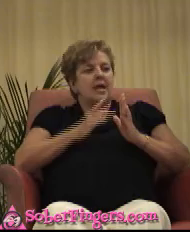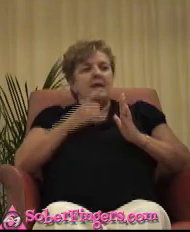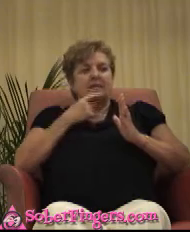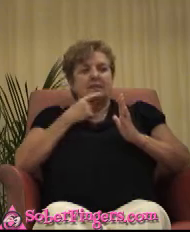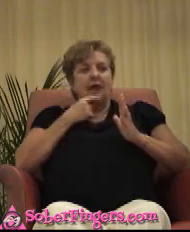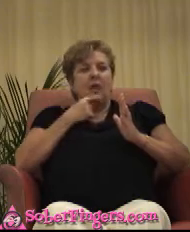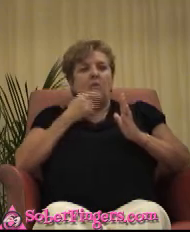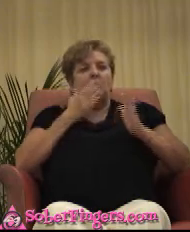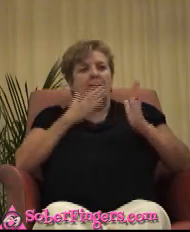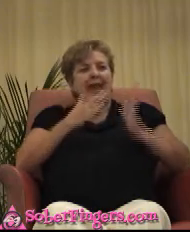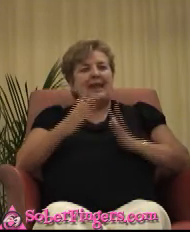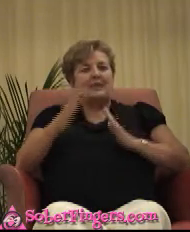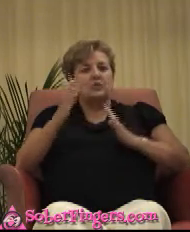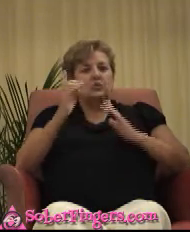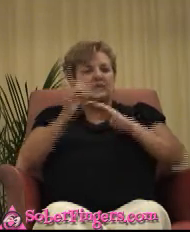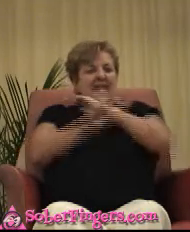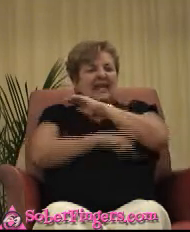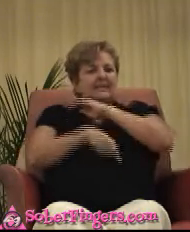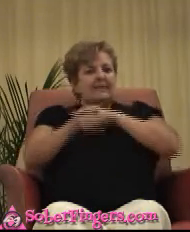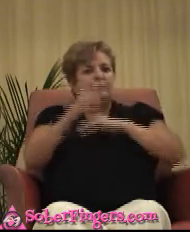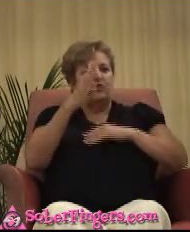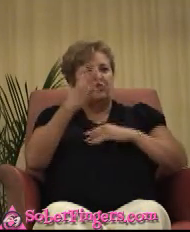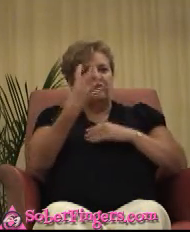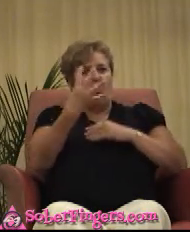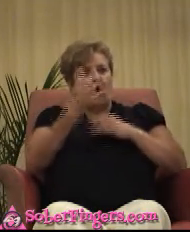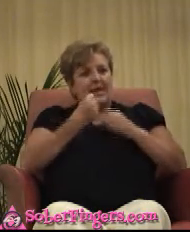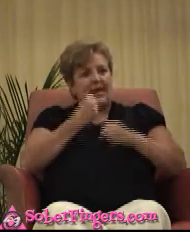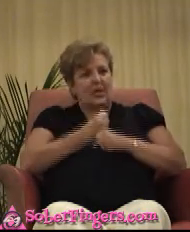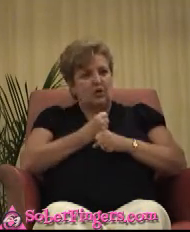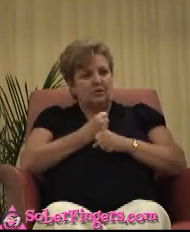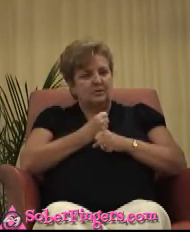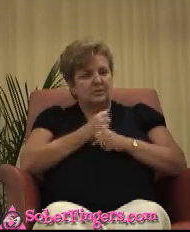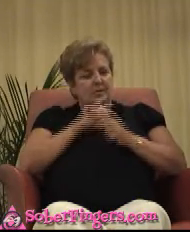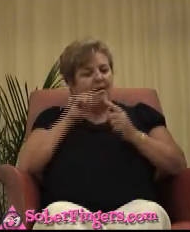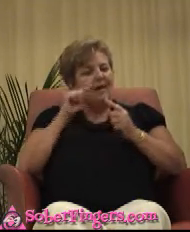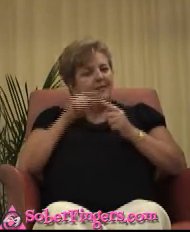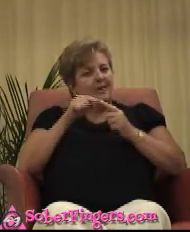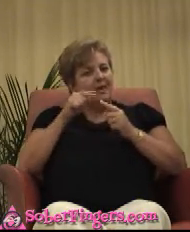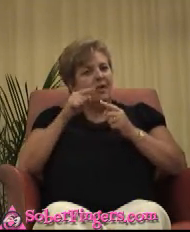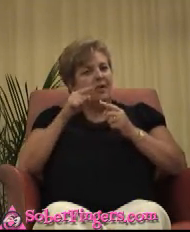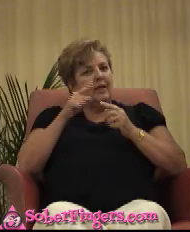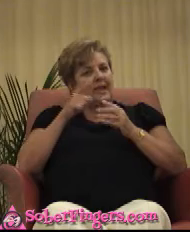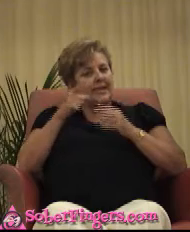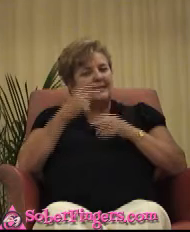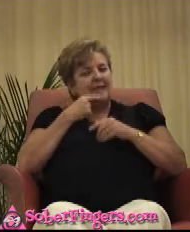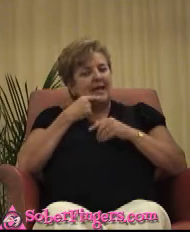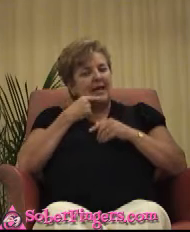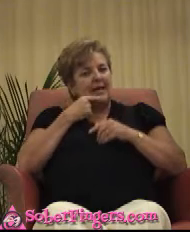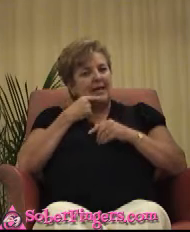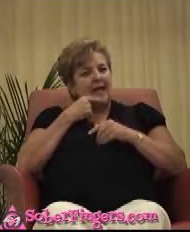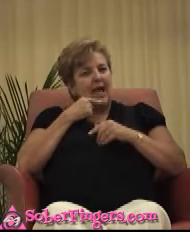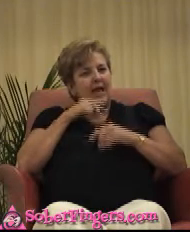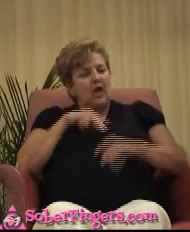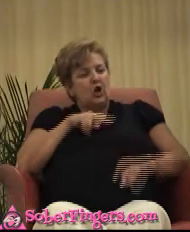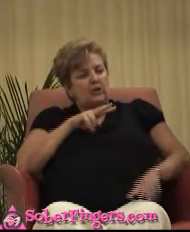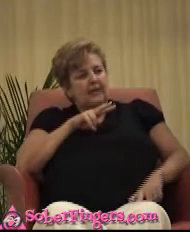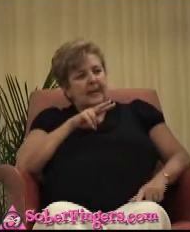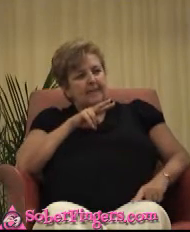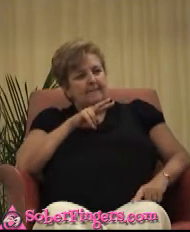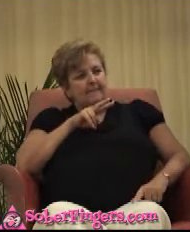4 years in federal prison until he said what he said. Until I looked at him from the bench. And and considered